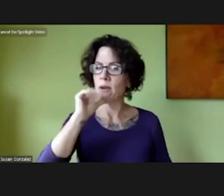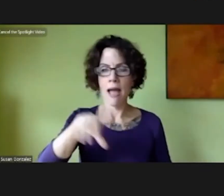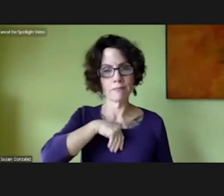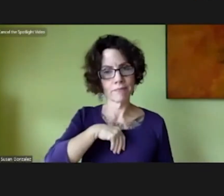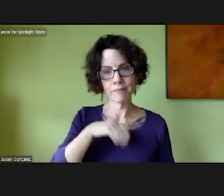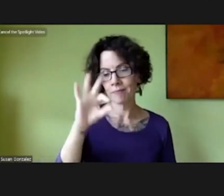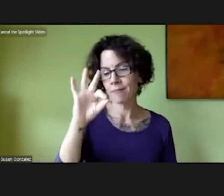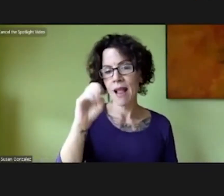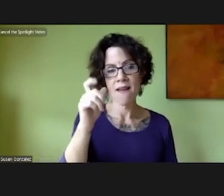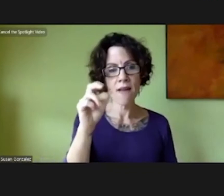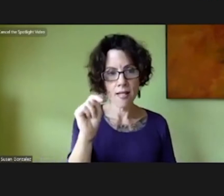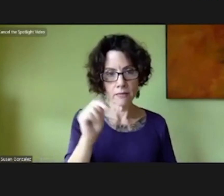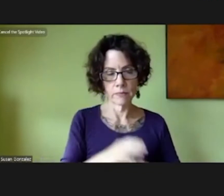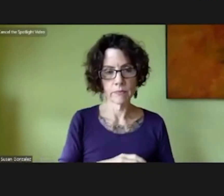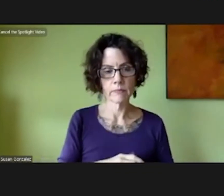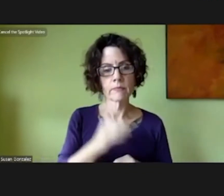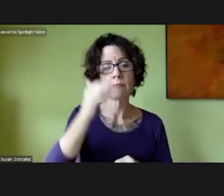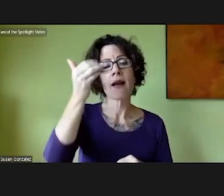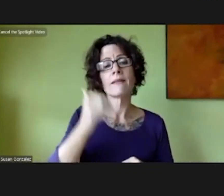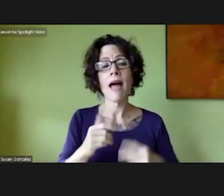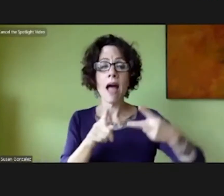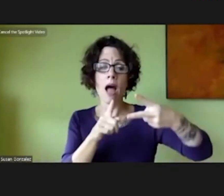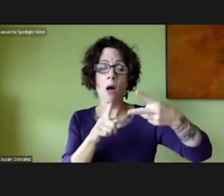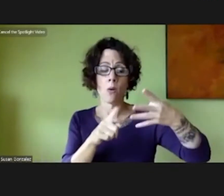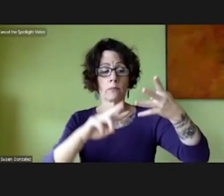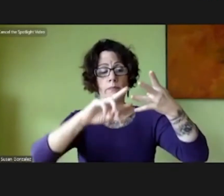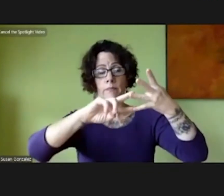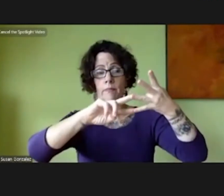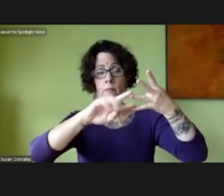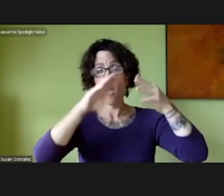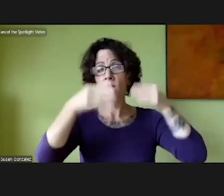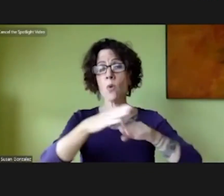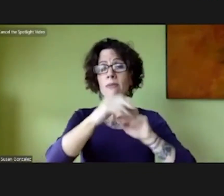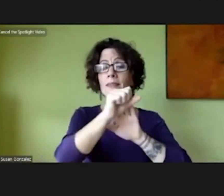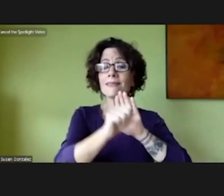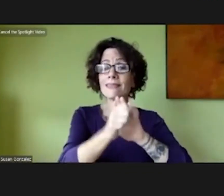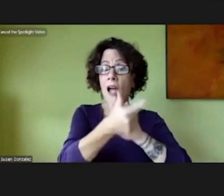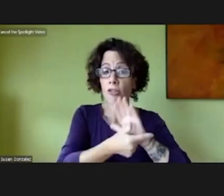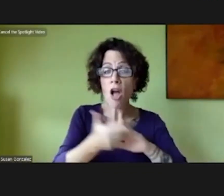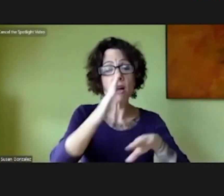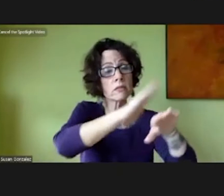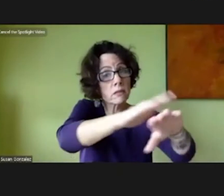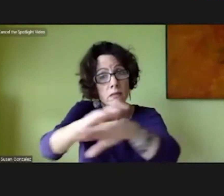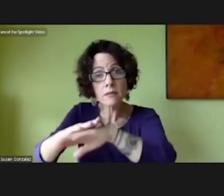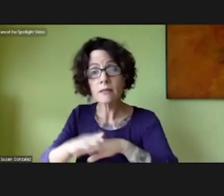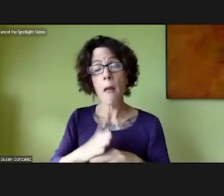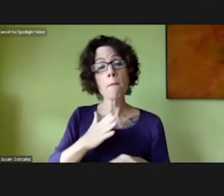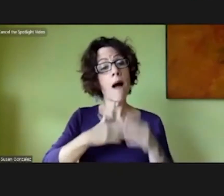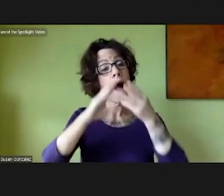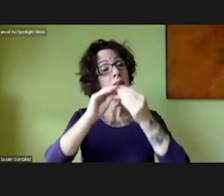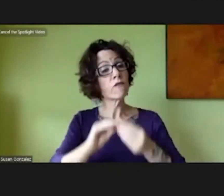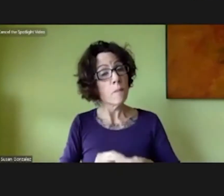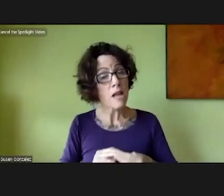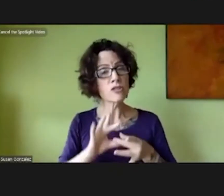lost a lot of rights. They've lost the right to vote, for example. So the court will not accept a felon as an